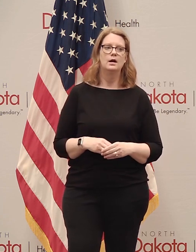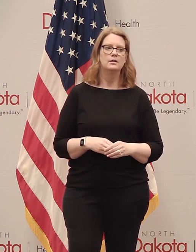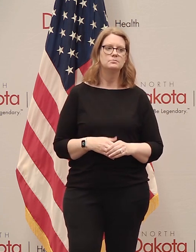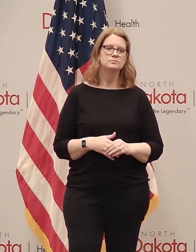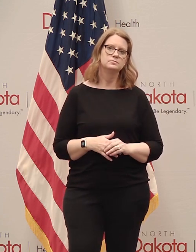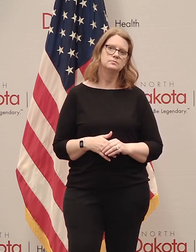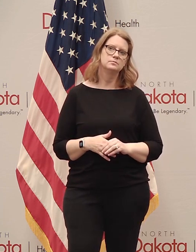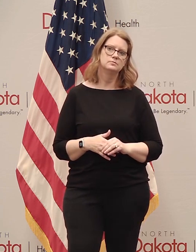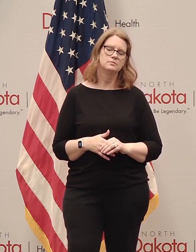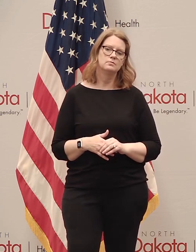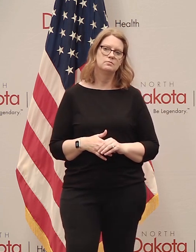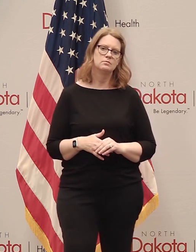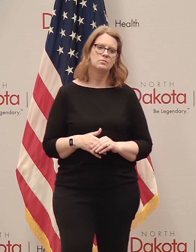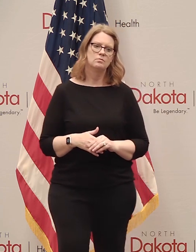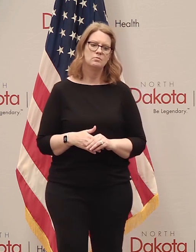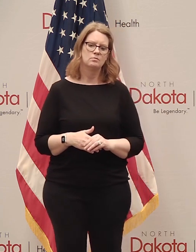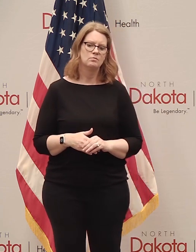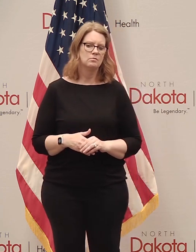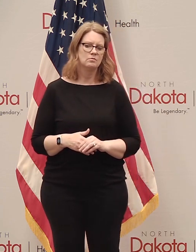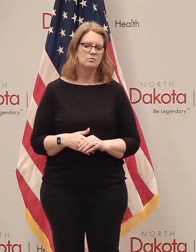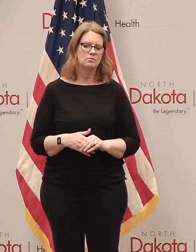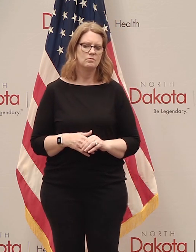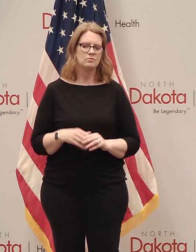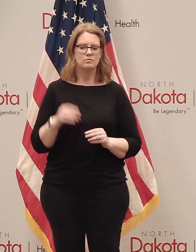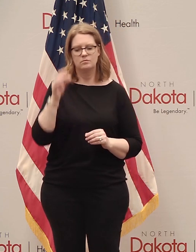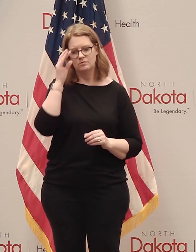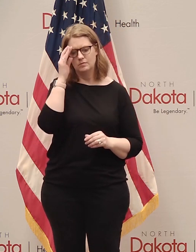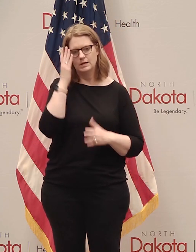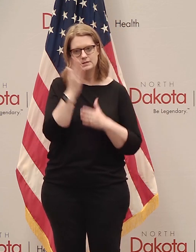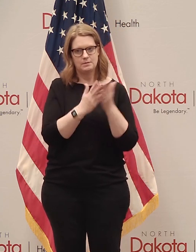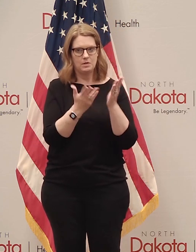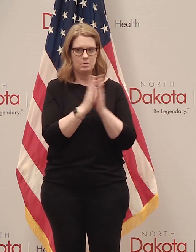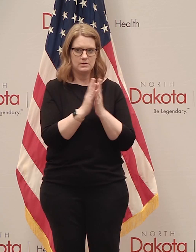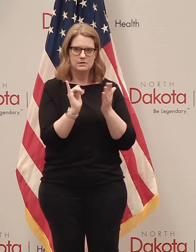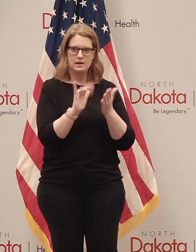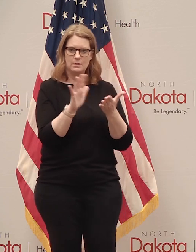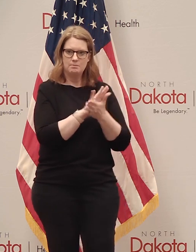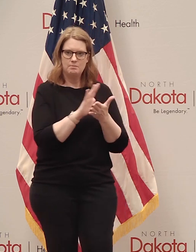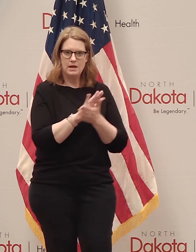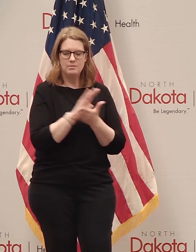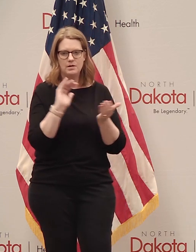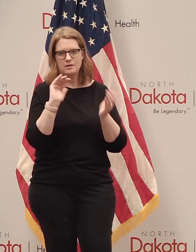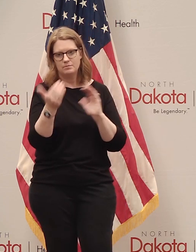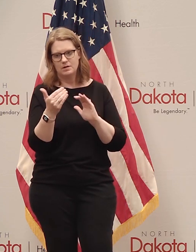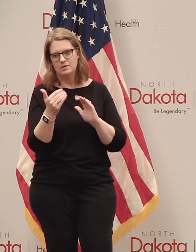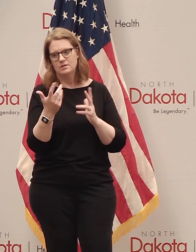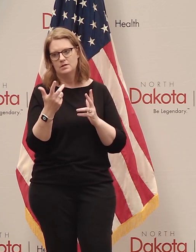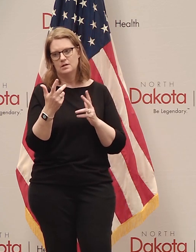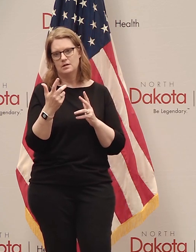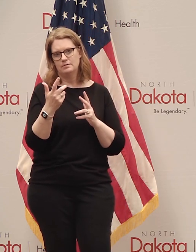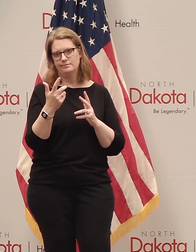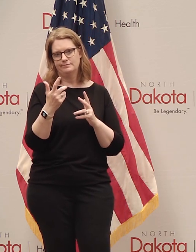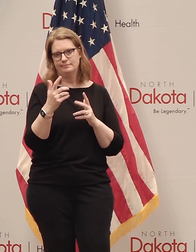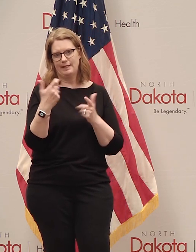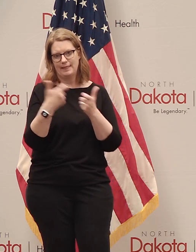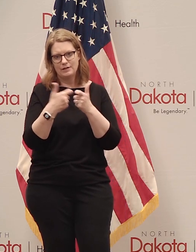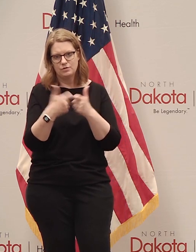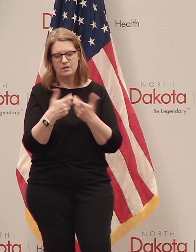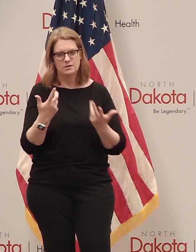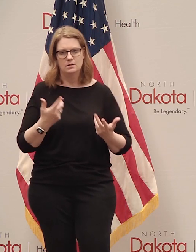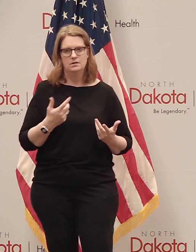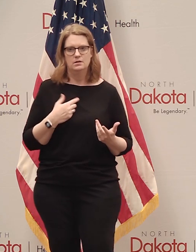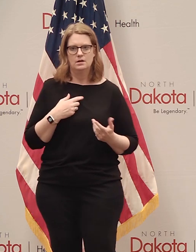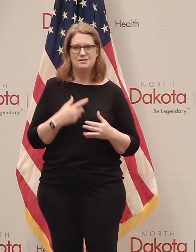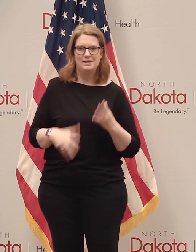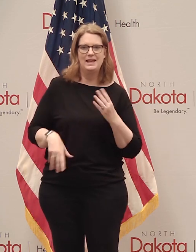say that some of them that have come in. If it was paper versus electronic, it would take pickup loads. You'd be filling up the back of pickup